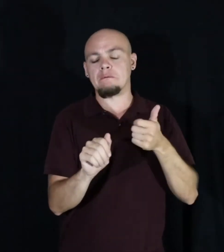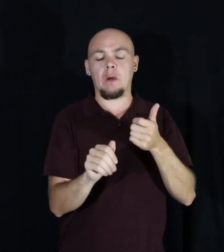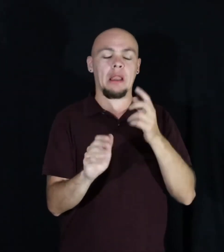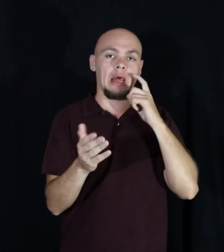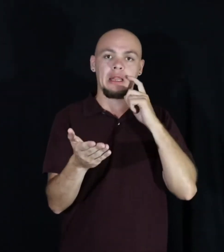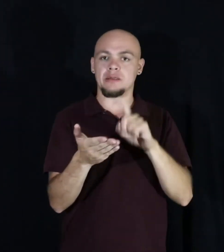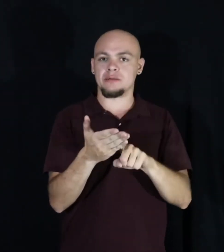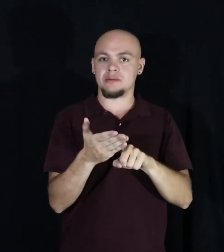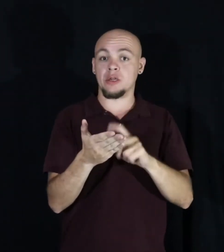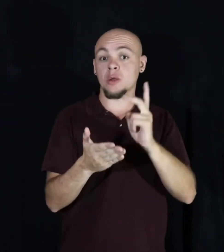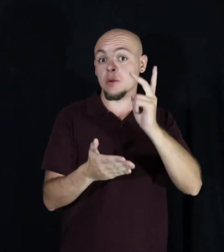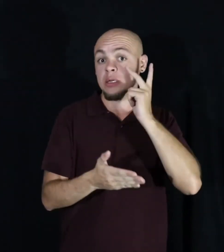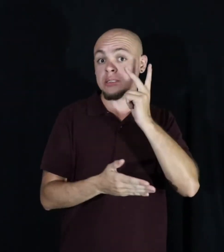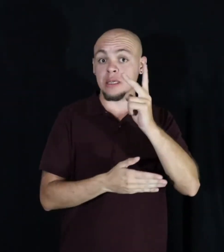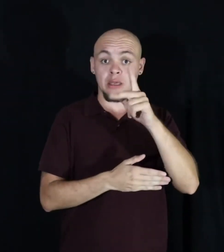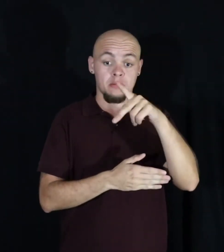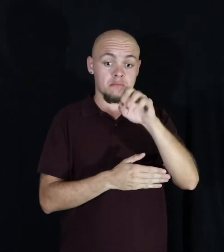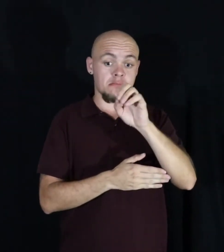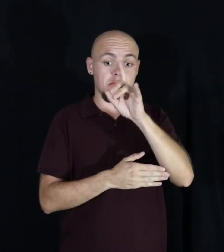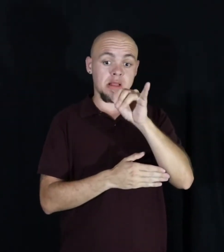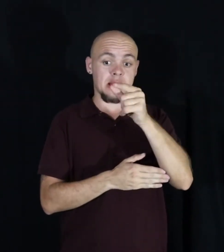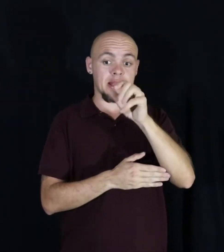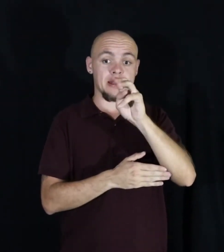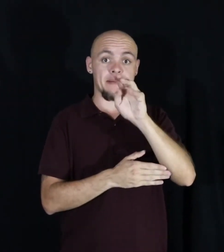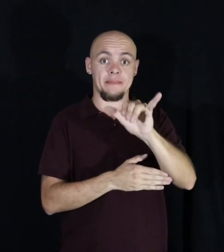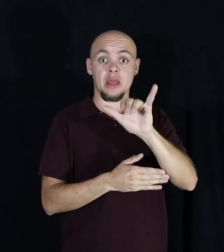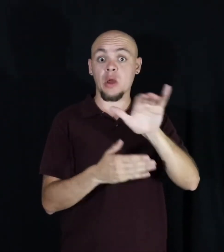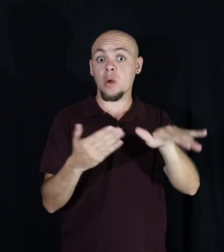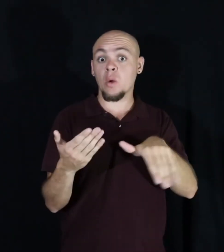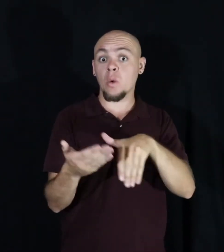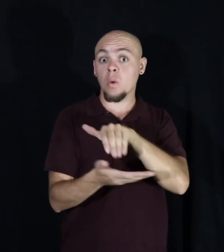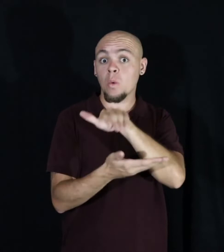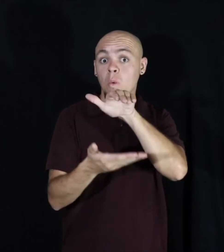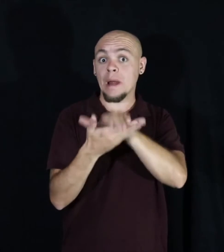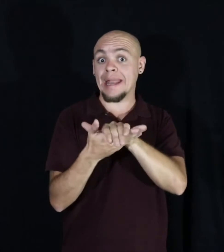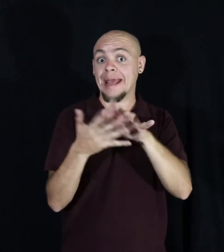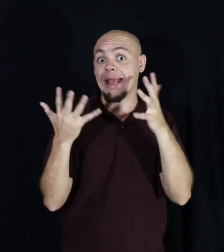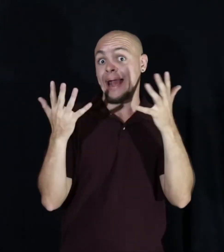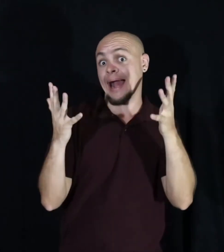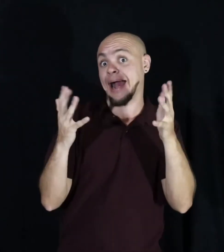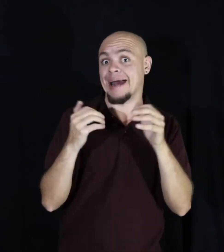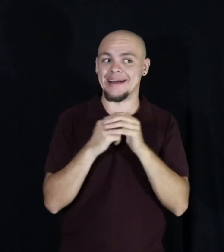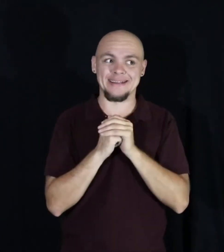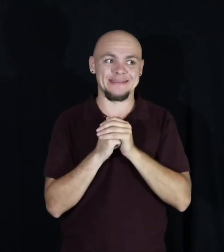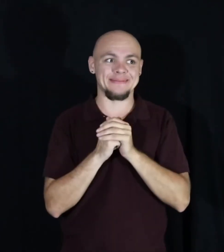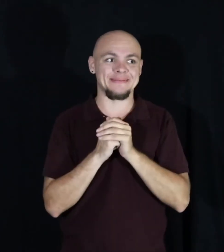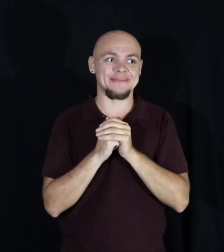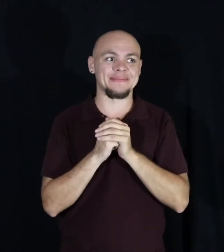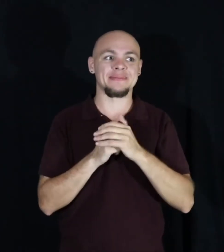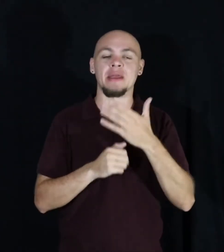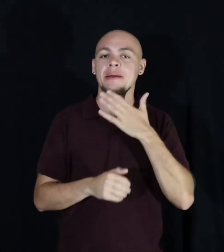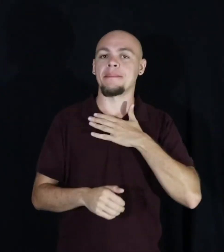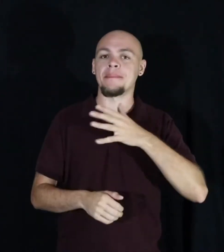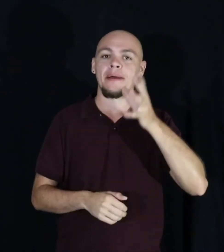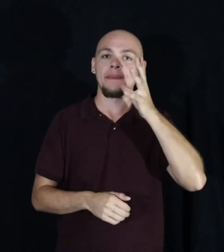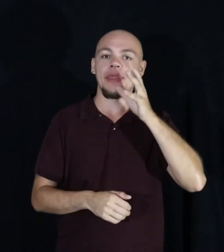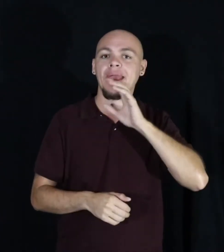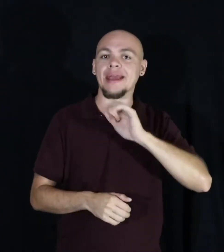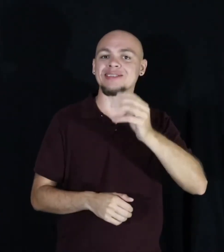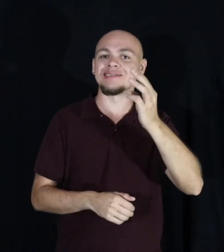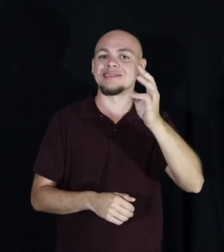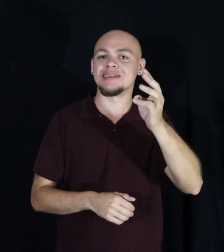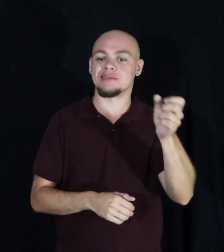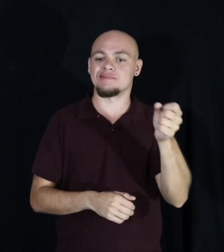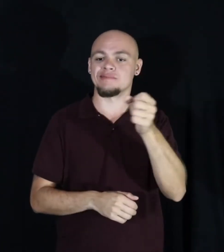Would you like to see a polygamous wedding? Jazz hands. This is my mother at the age of 16 being placed